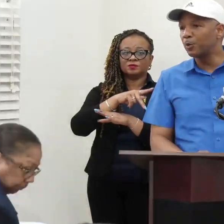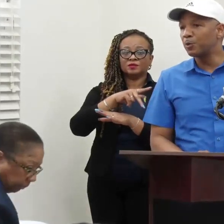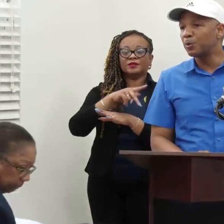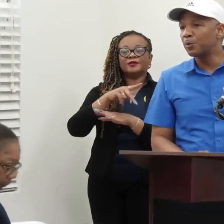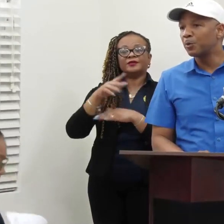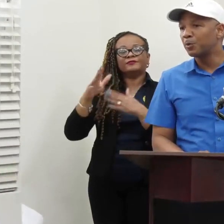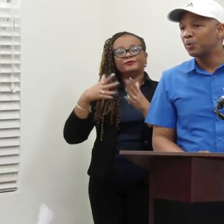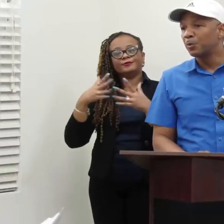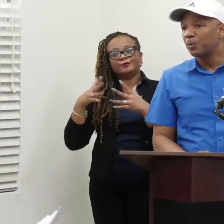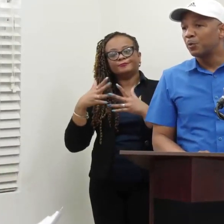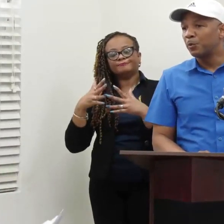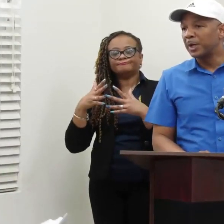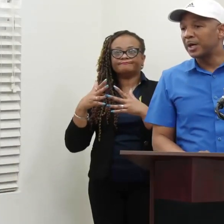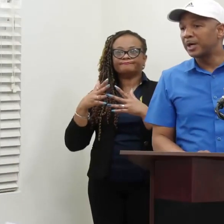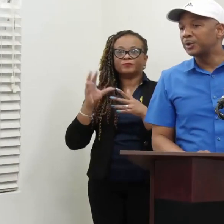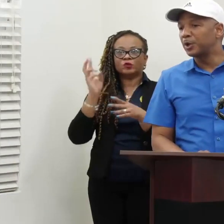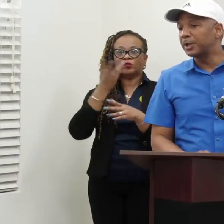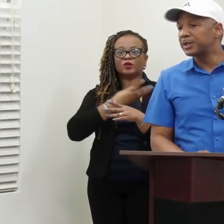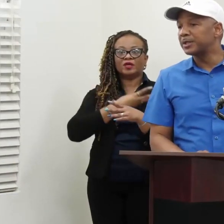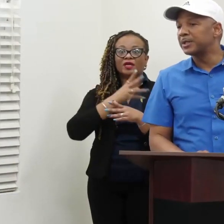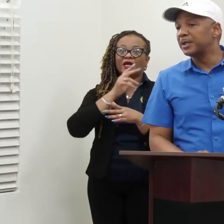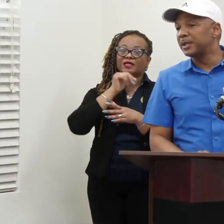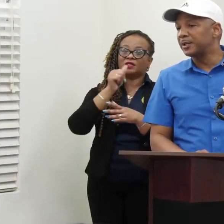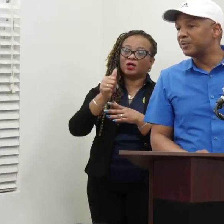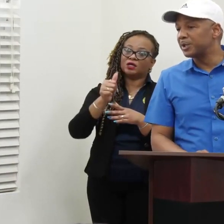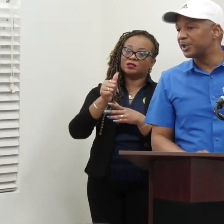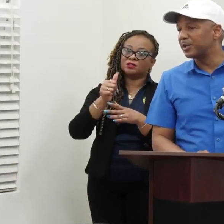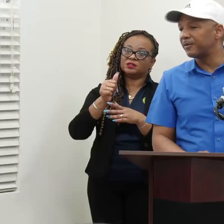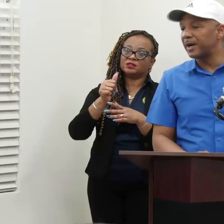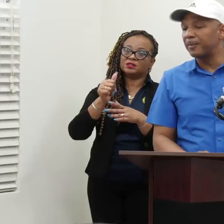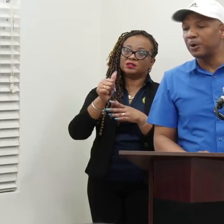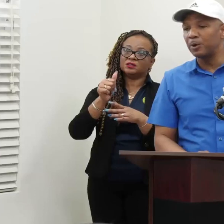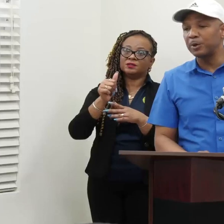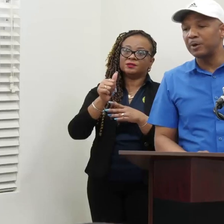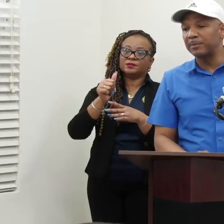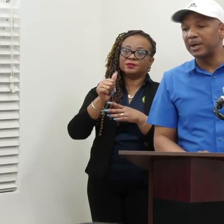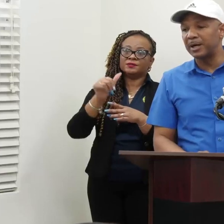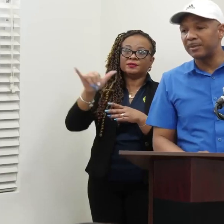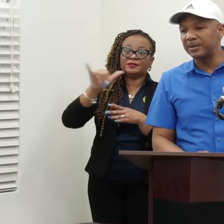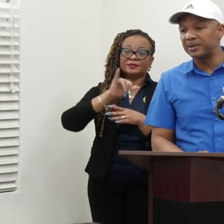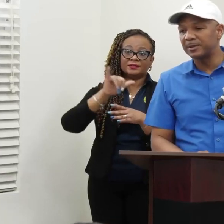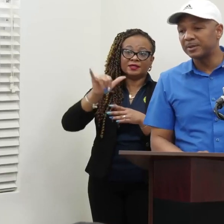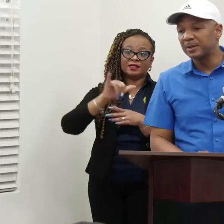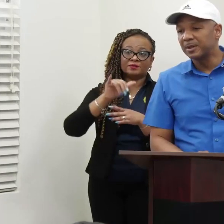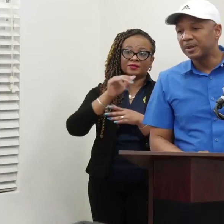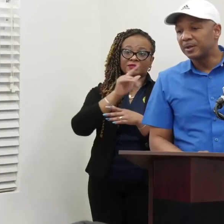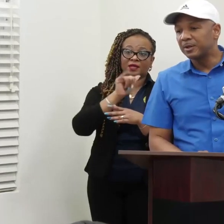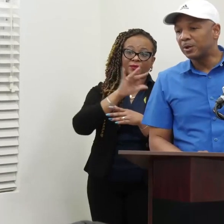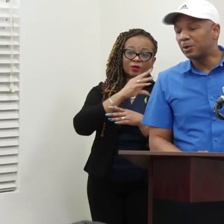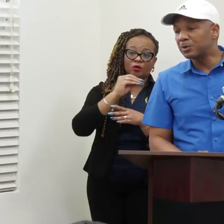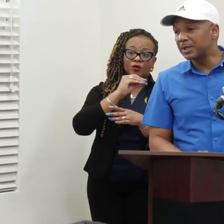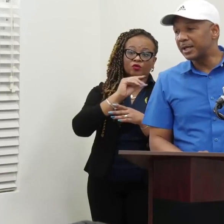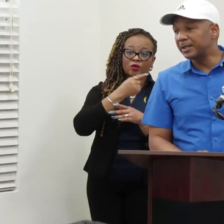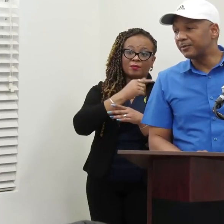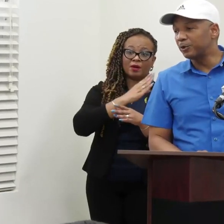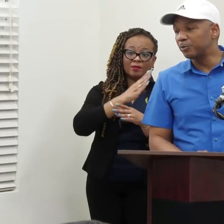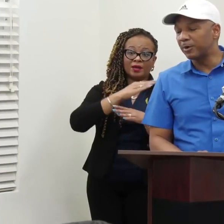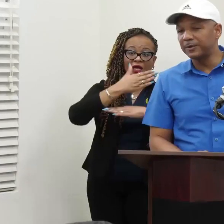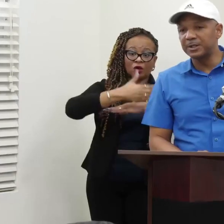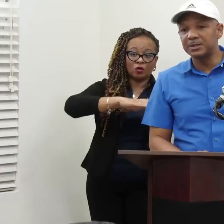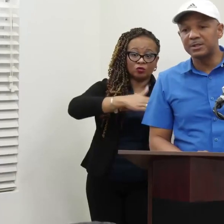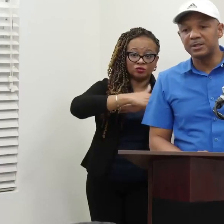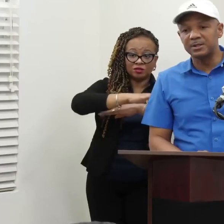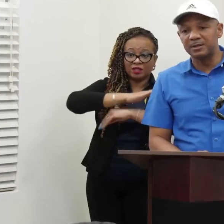even though we are not in the position of Abaco and Grand Bahama, the coastline of